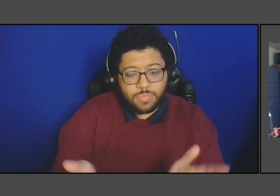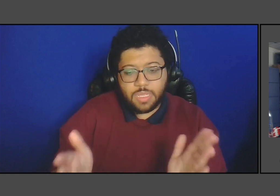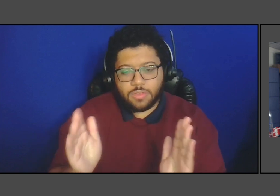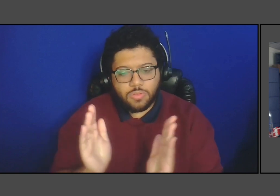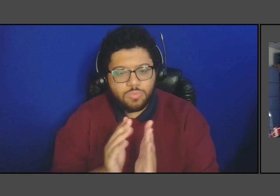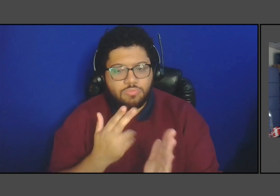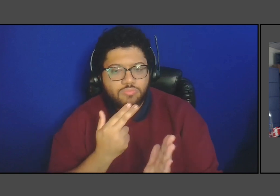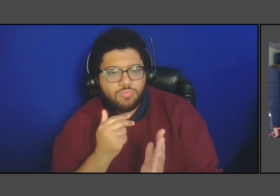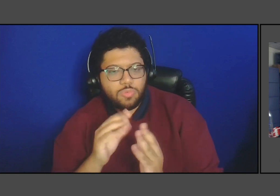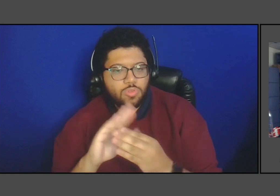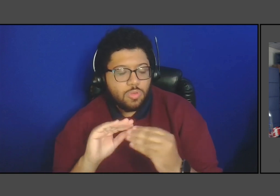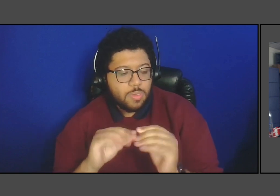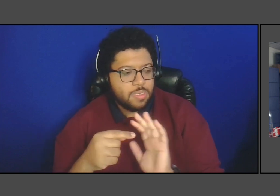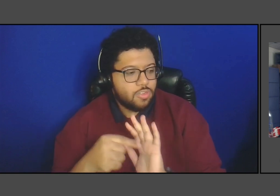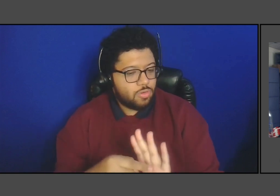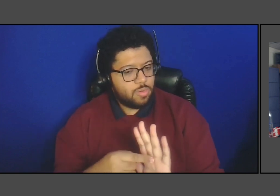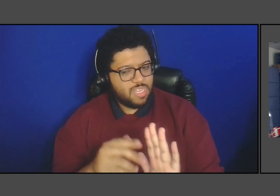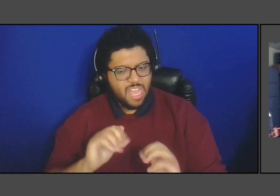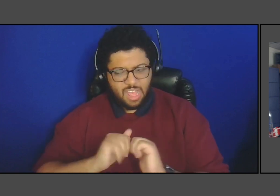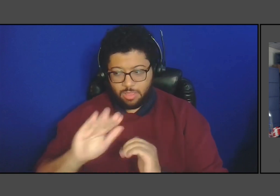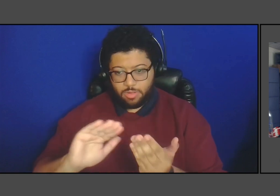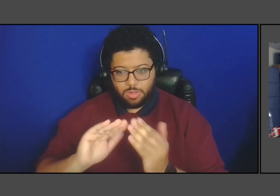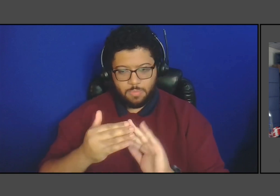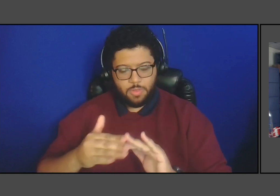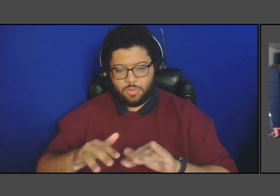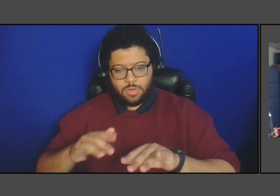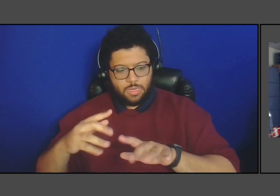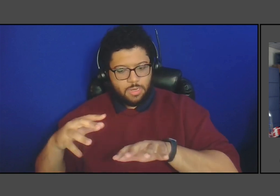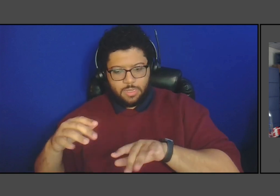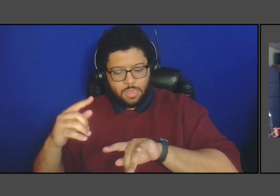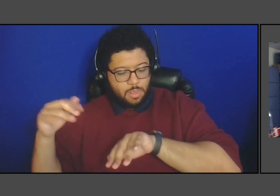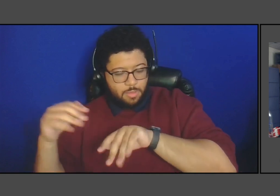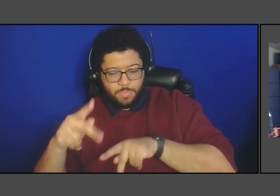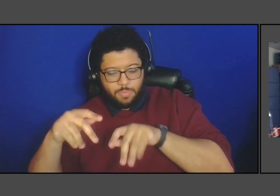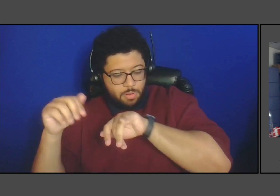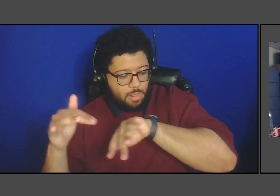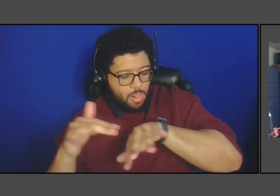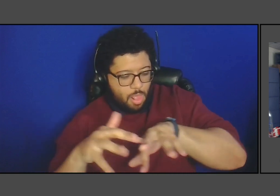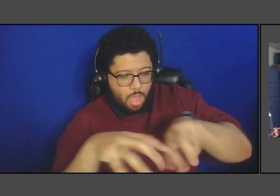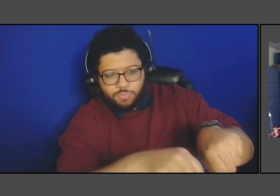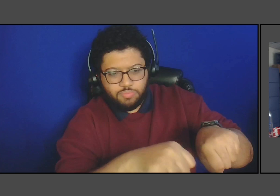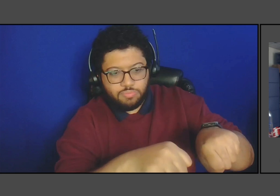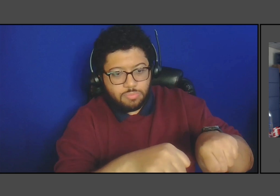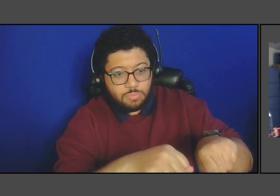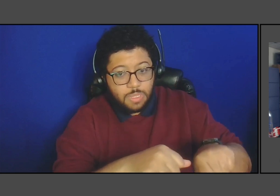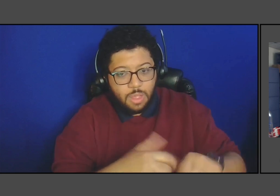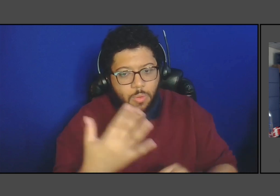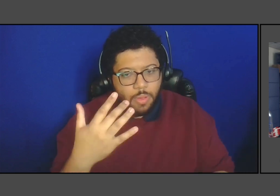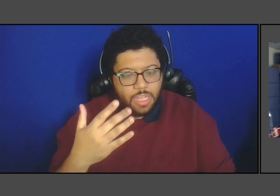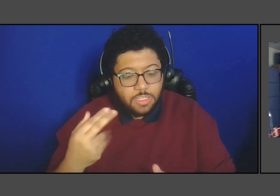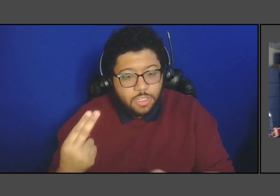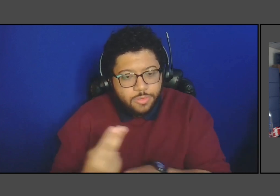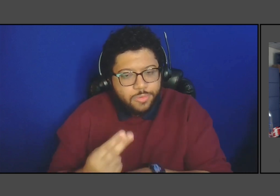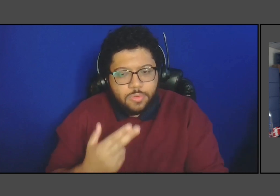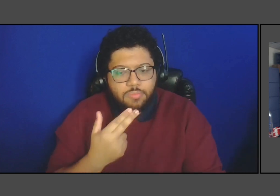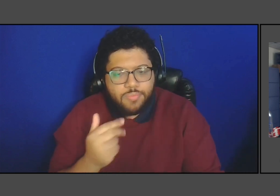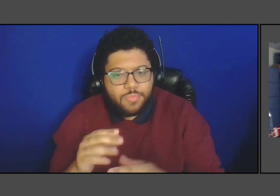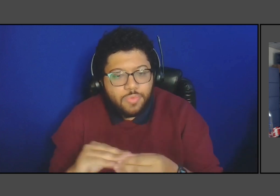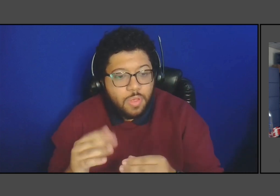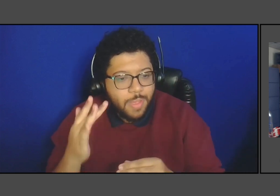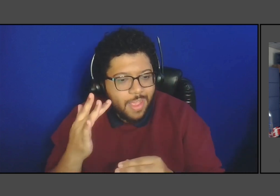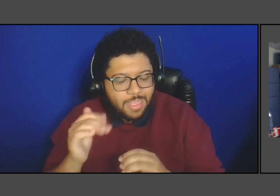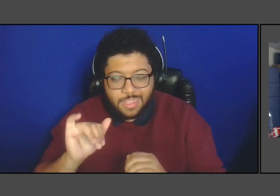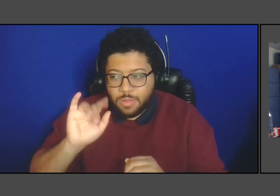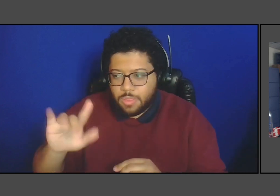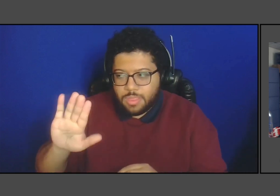been besieged because that was the only access they had to tell the people what had happened to in their communities of violence, right? State